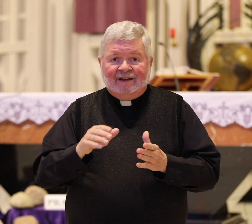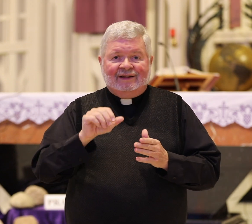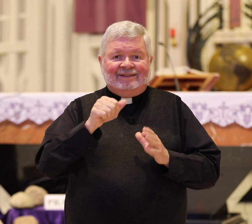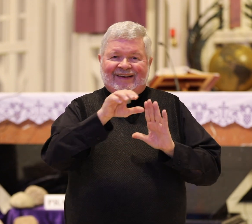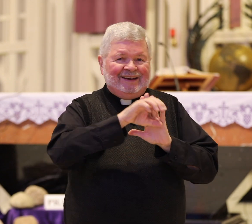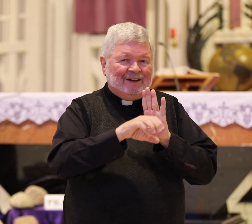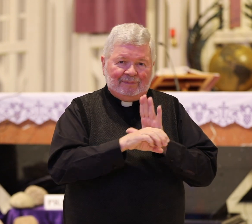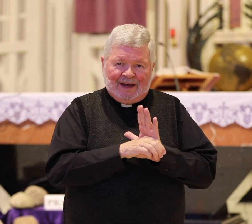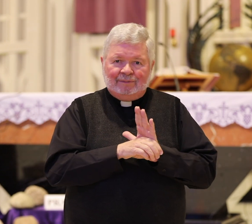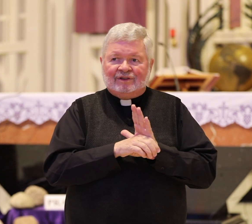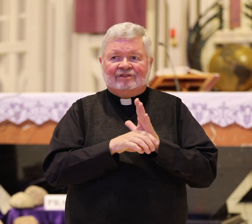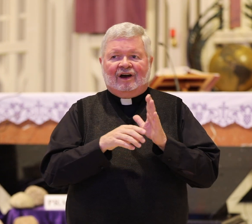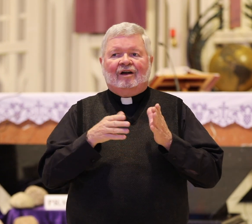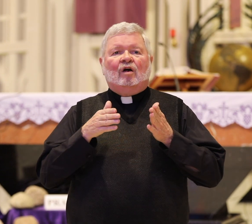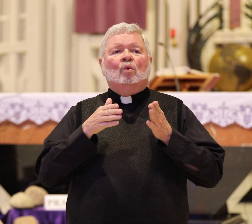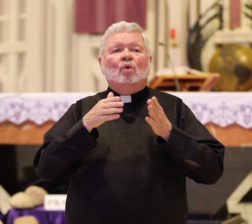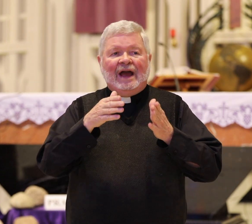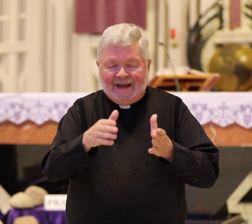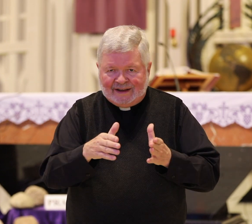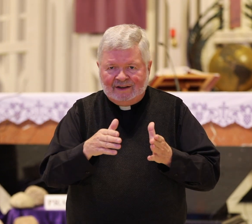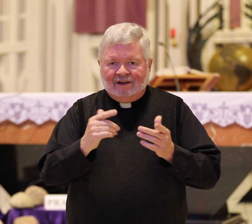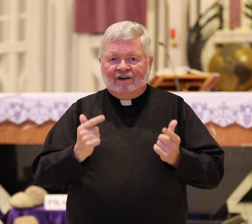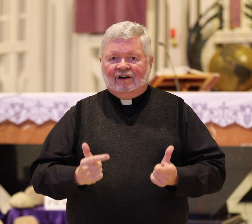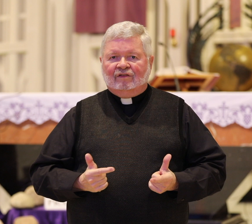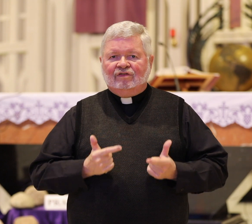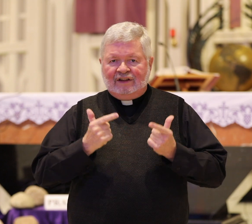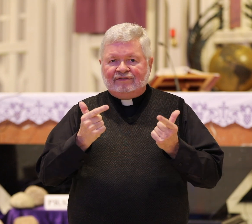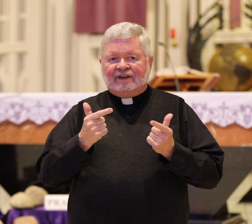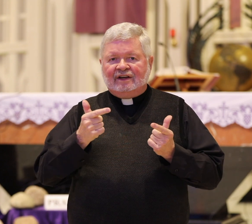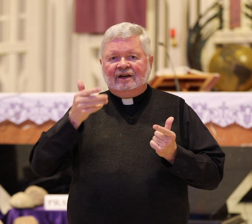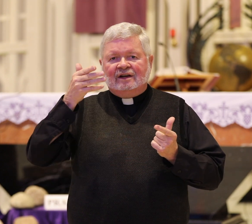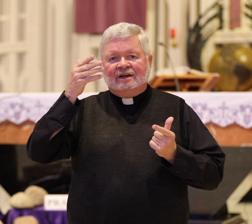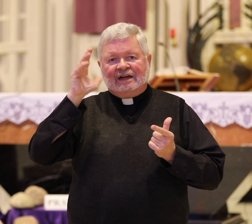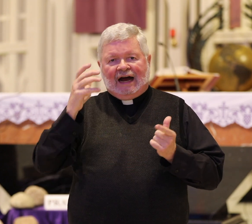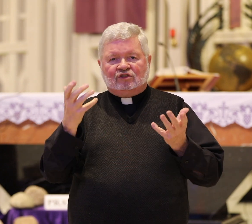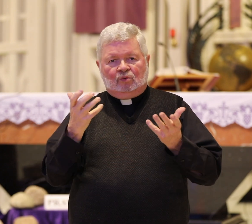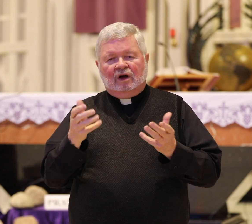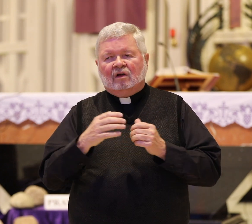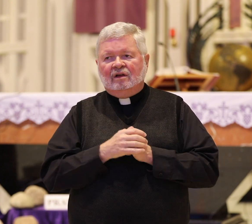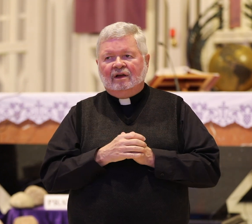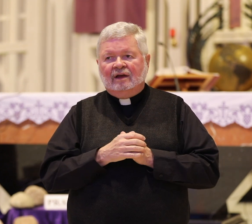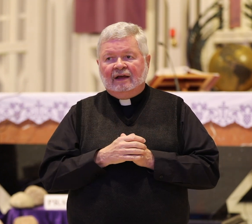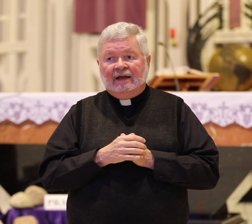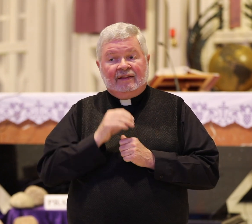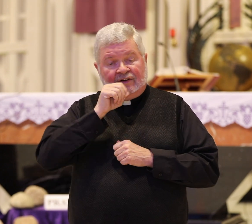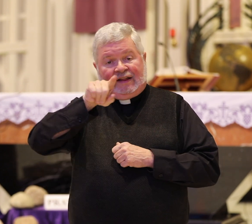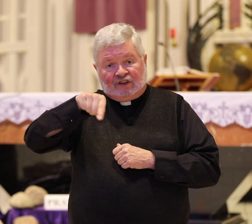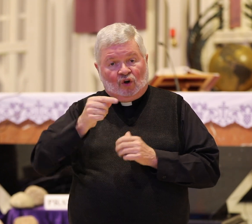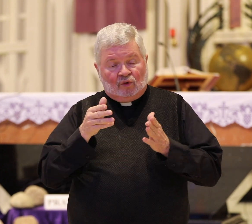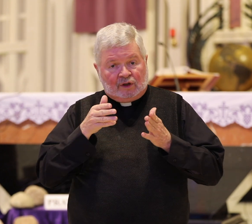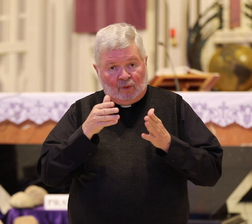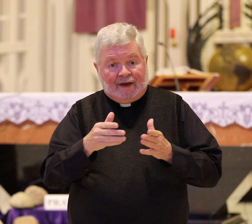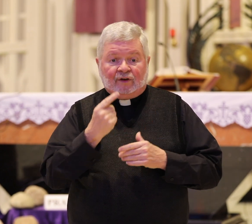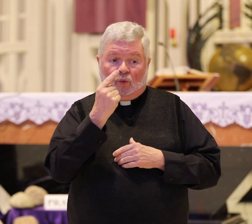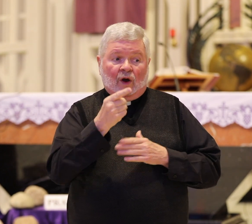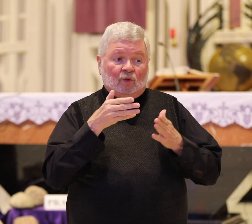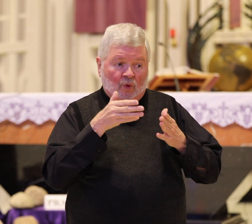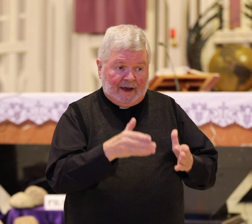The 10 Commandments are a way of living God's will. They're not the only way, they're one